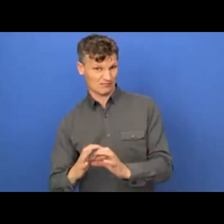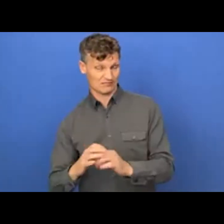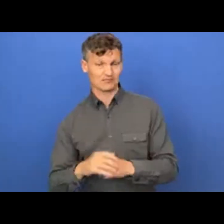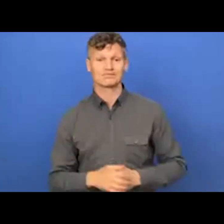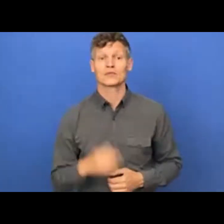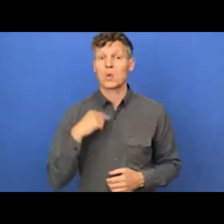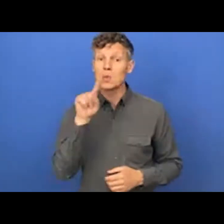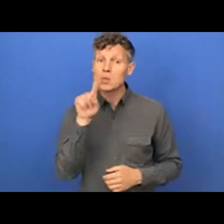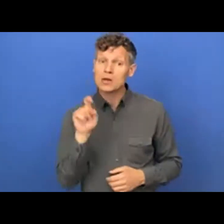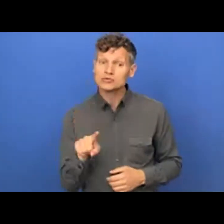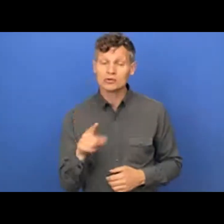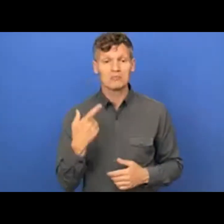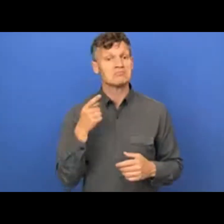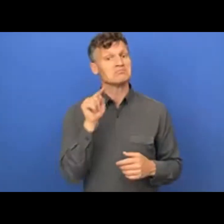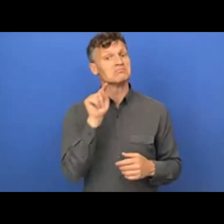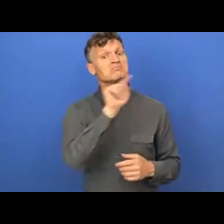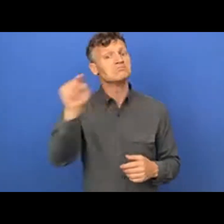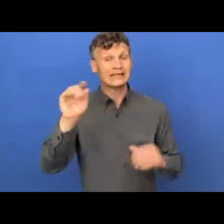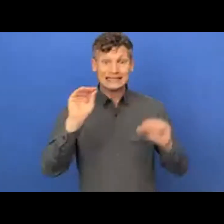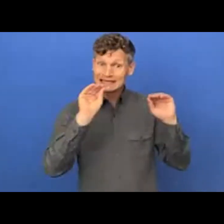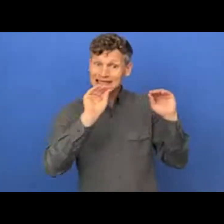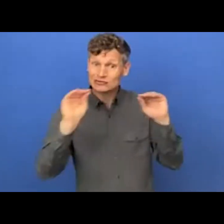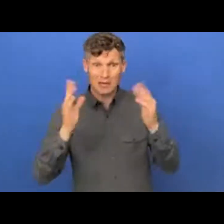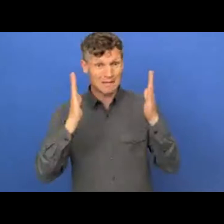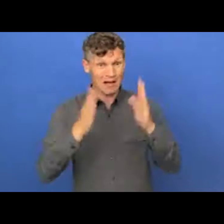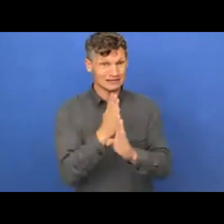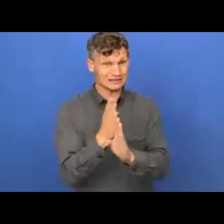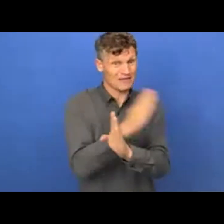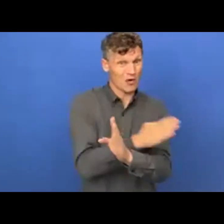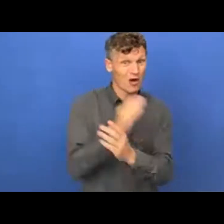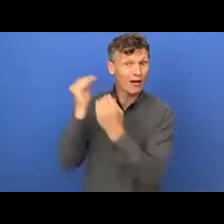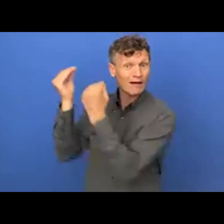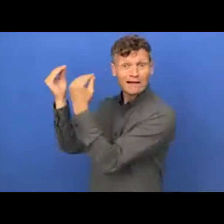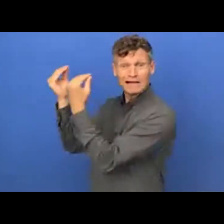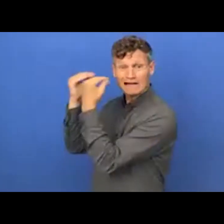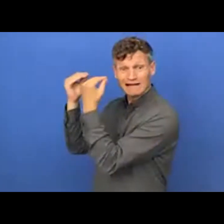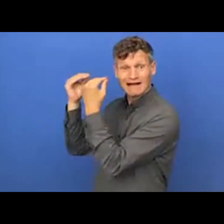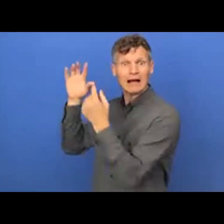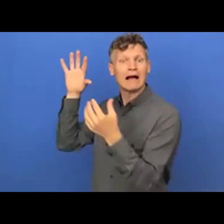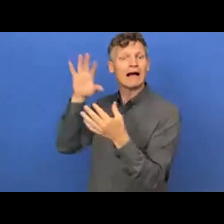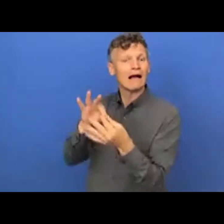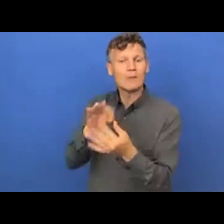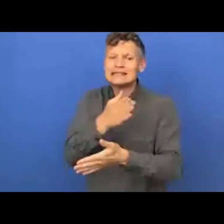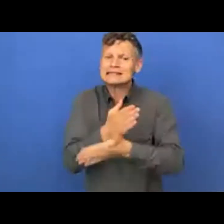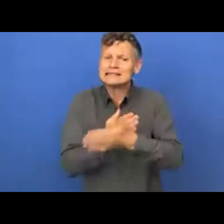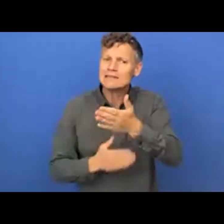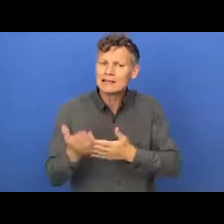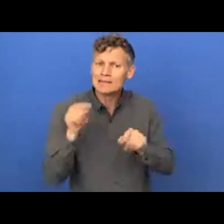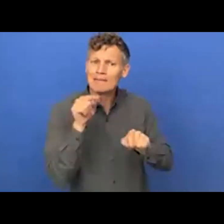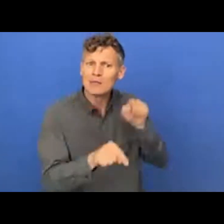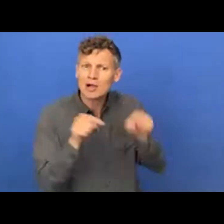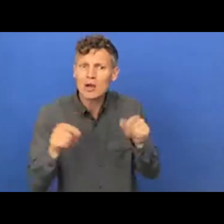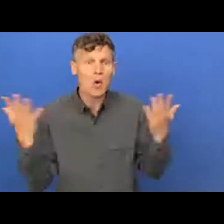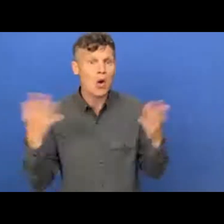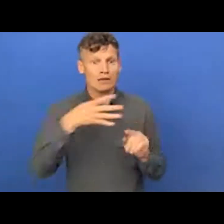training to deal with disability bullying or LGBTQ bullying? It seems as though the first steps need